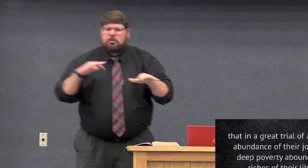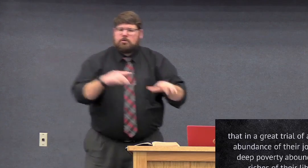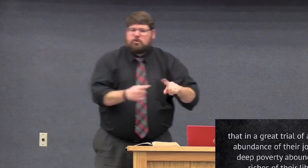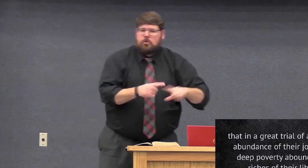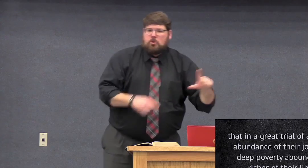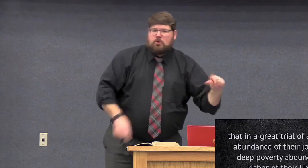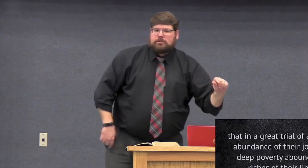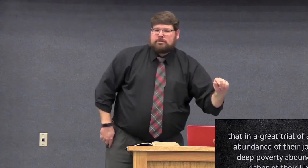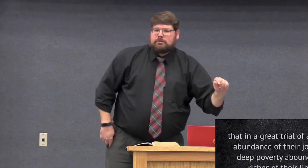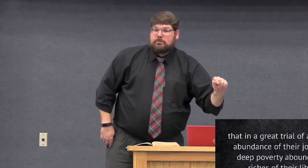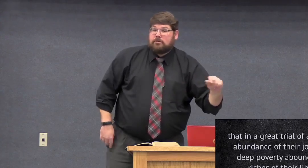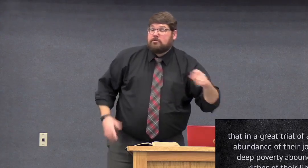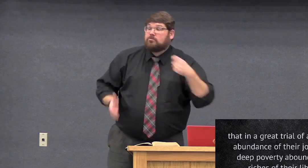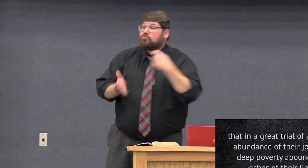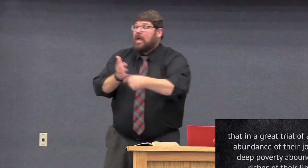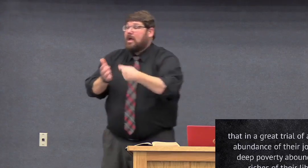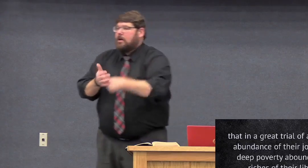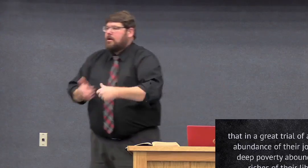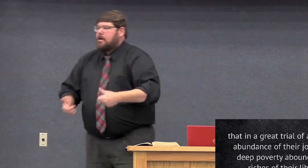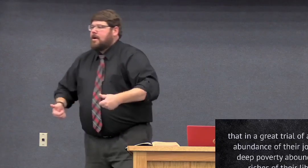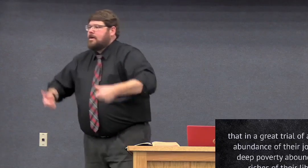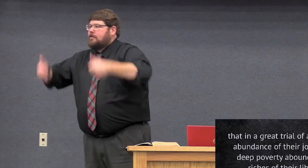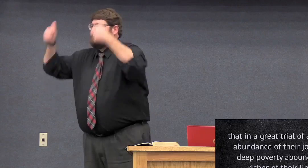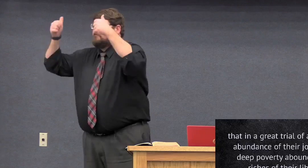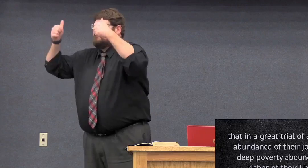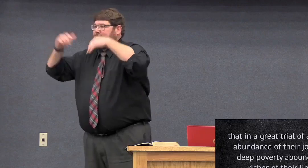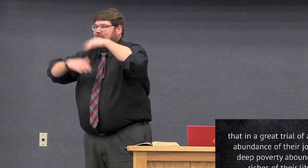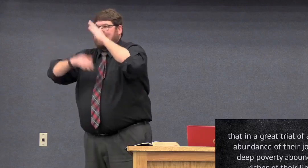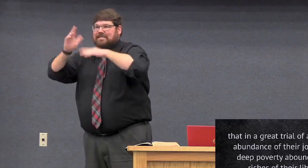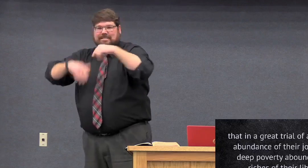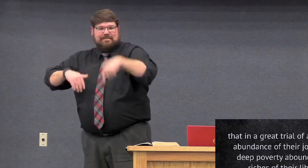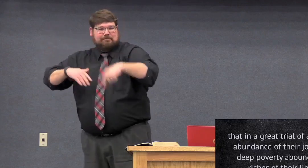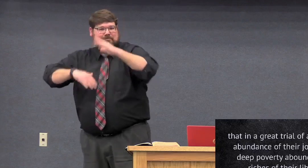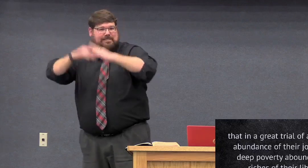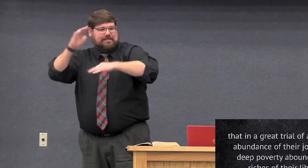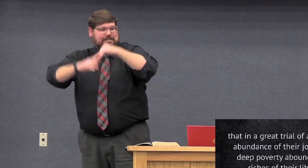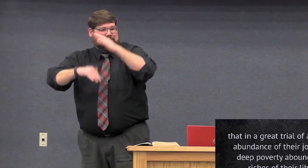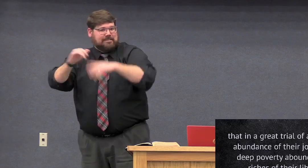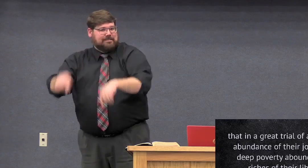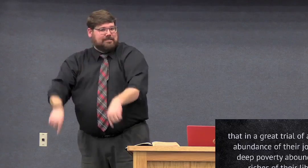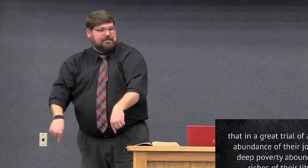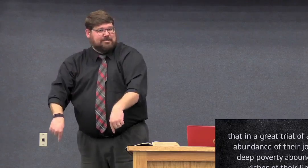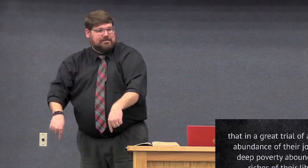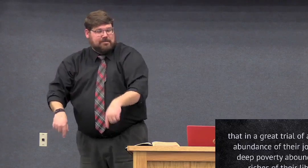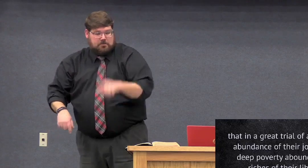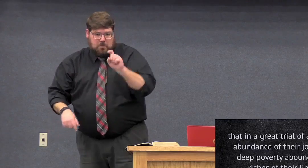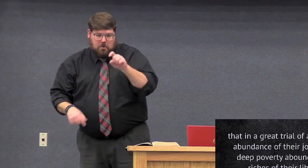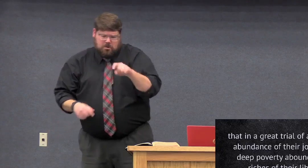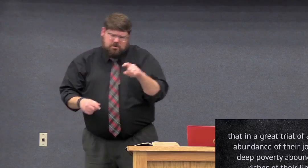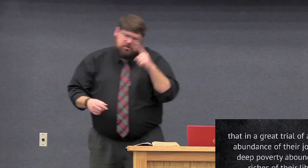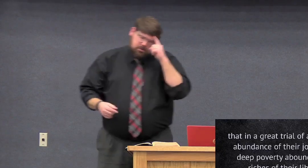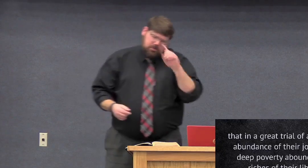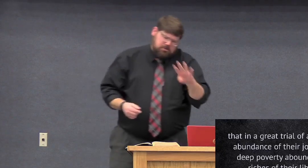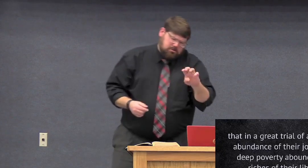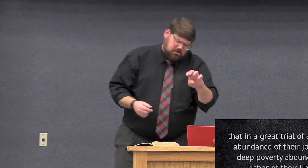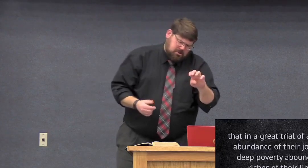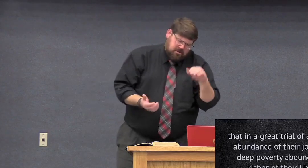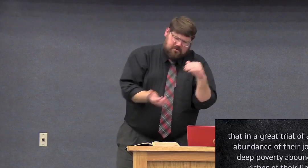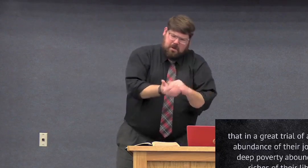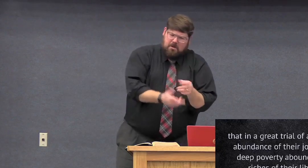a lot of supplies. That was a trickle-down effect. And so a lot of building materials, the cost rose, and I believe